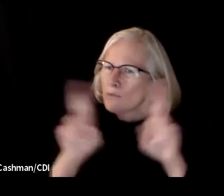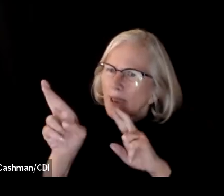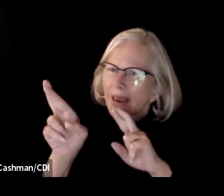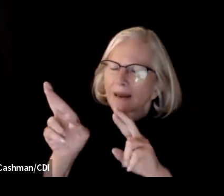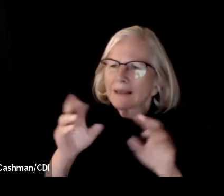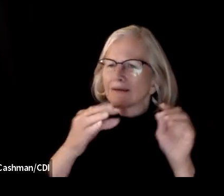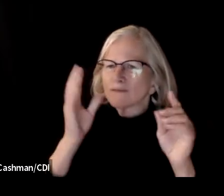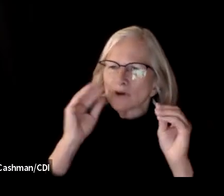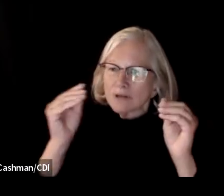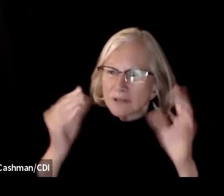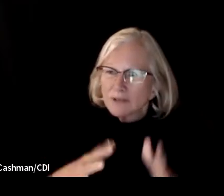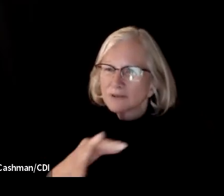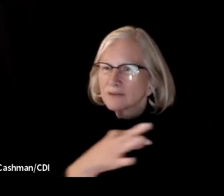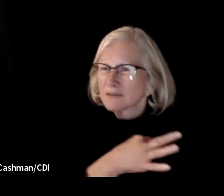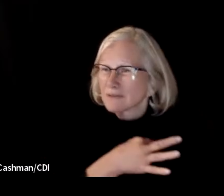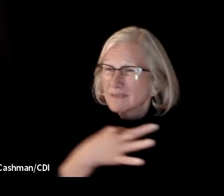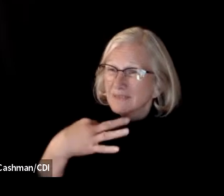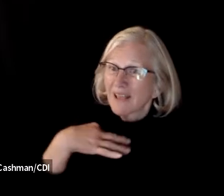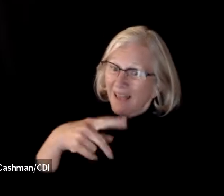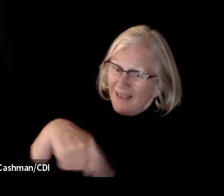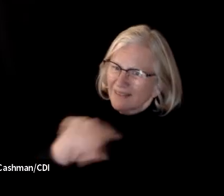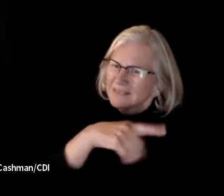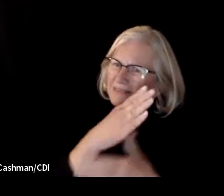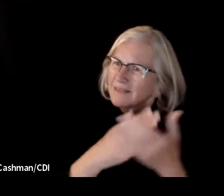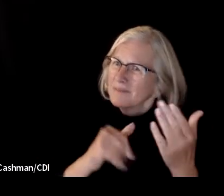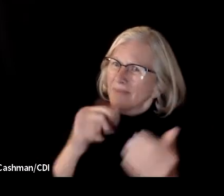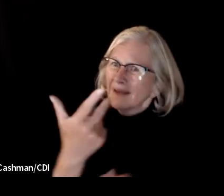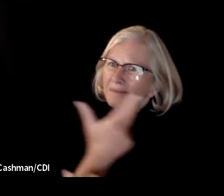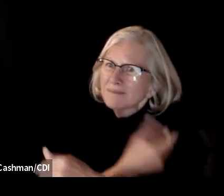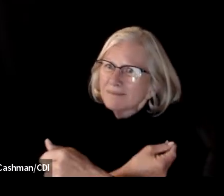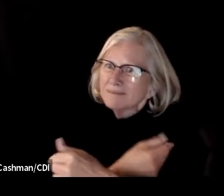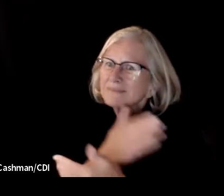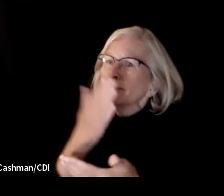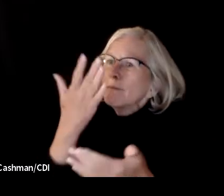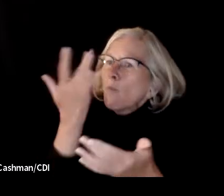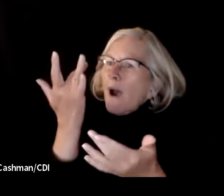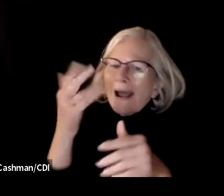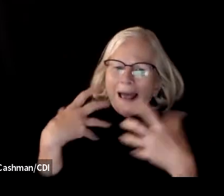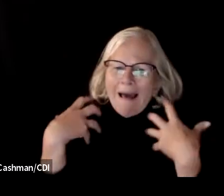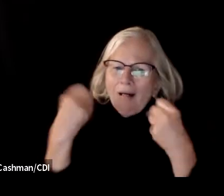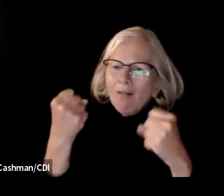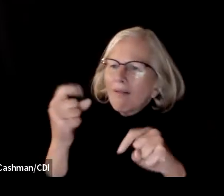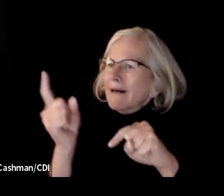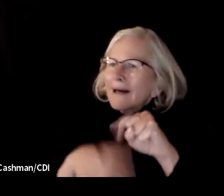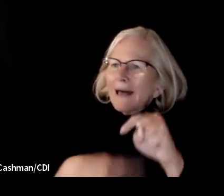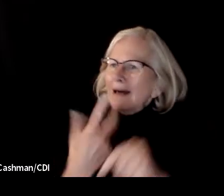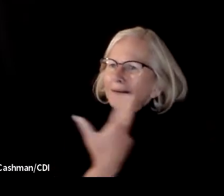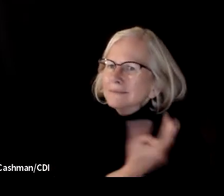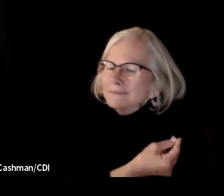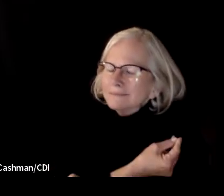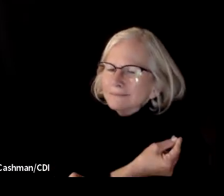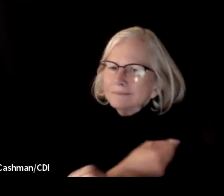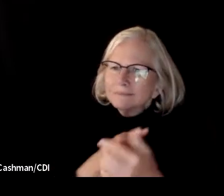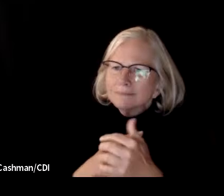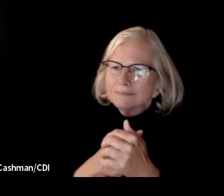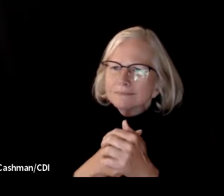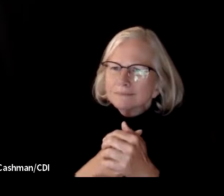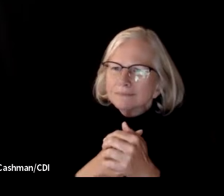areas of moderate to high community transmission. While there are no longer mandates that schools follow